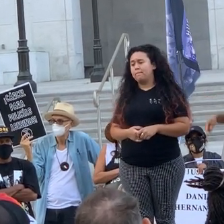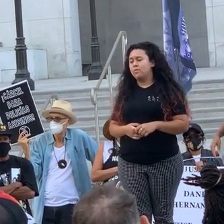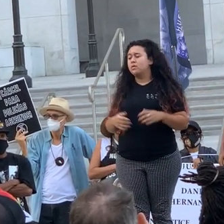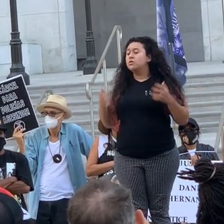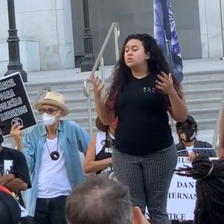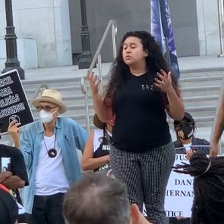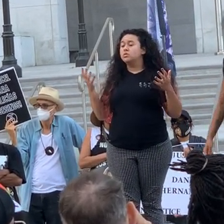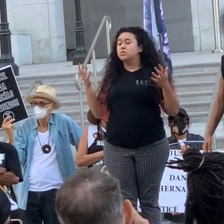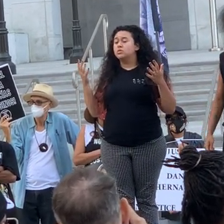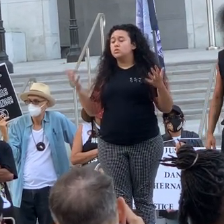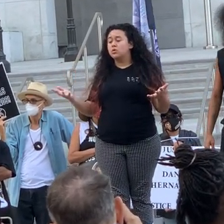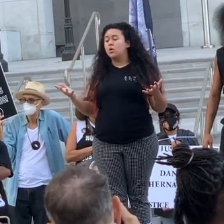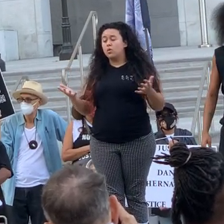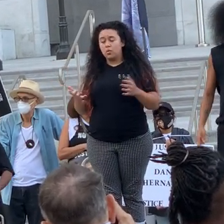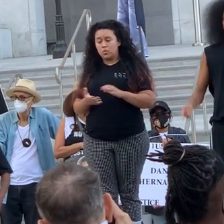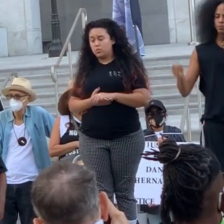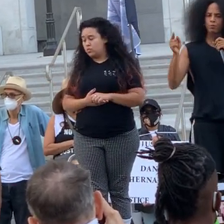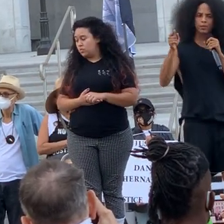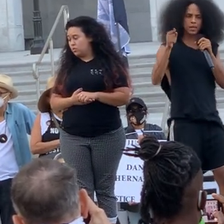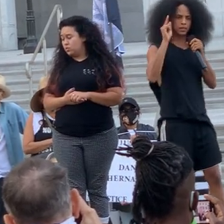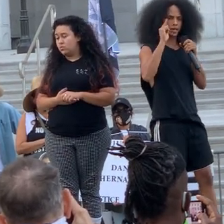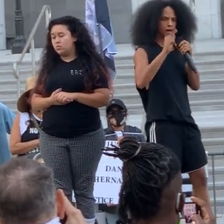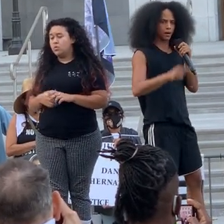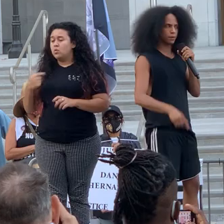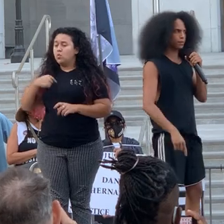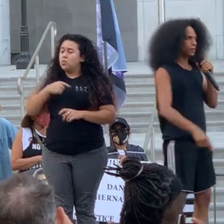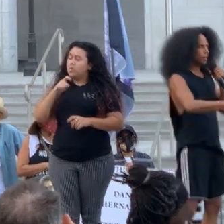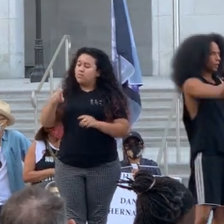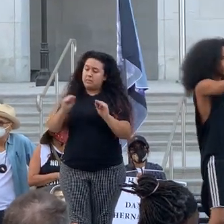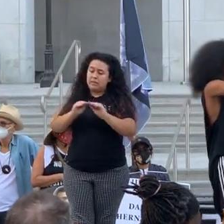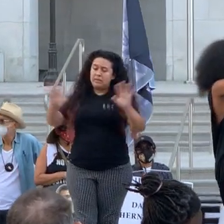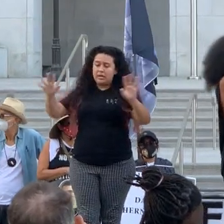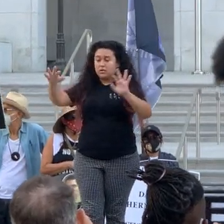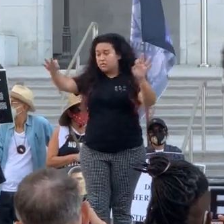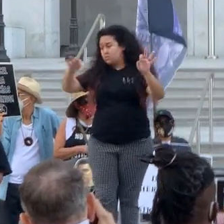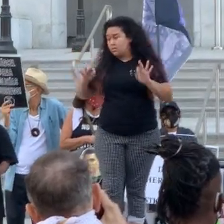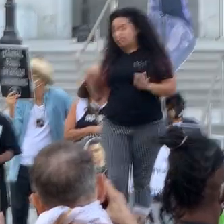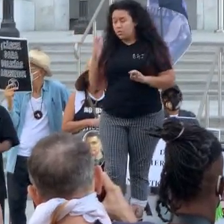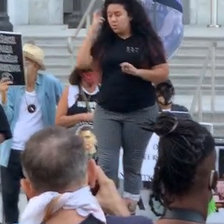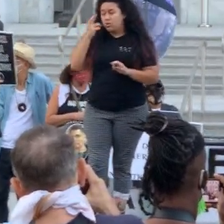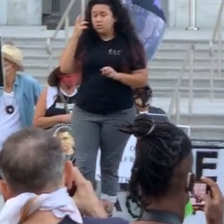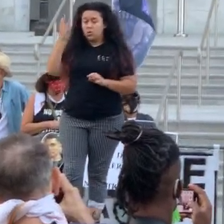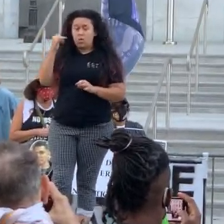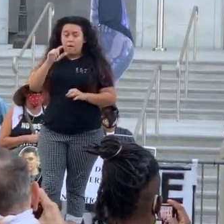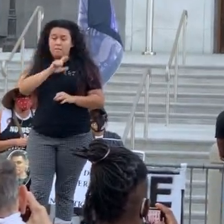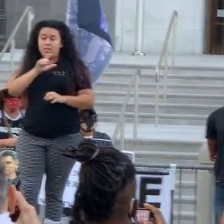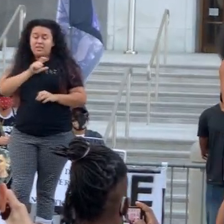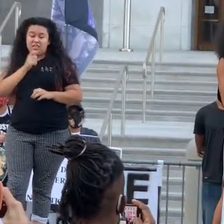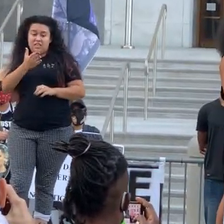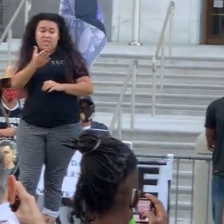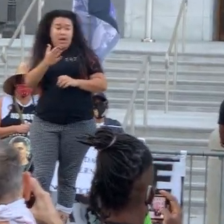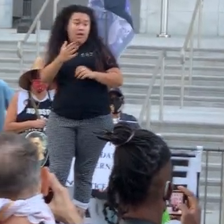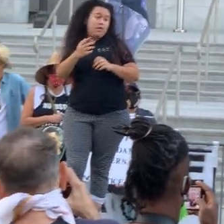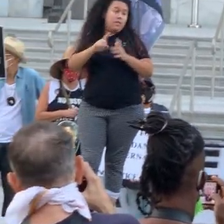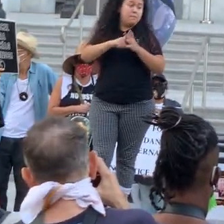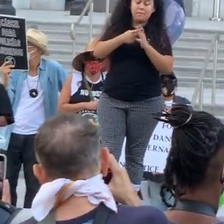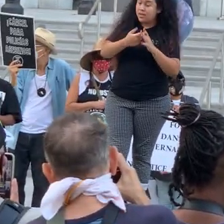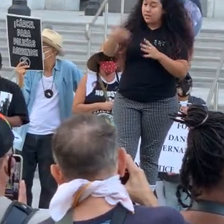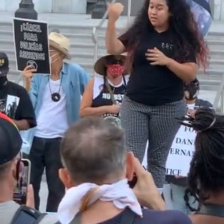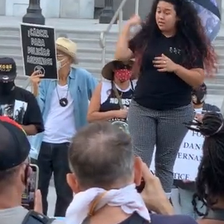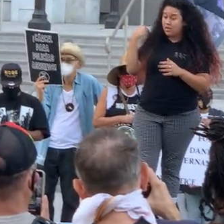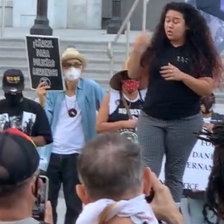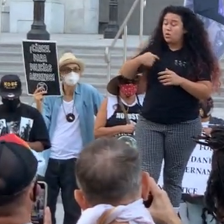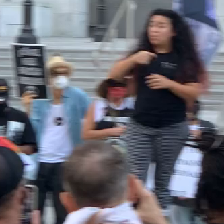So, we have to be really clear, because the reason that police exist in the first place is because we